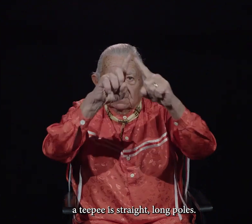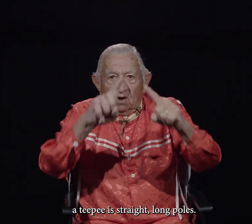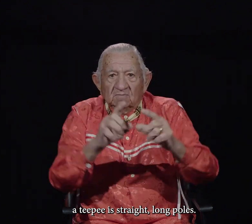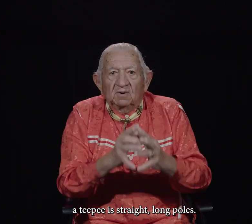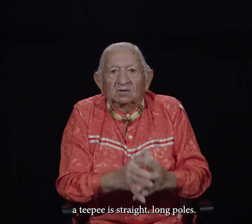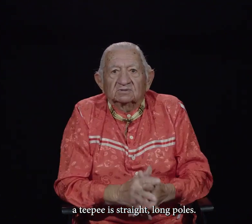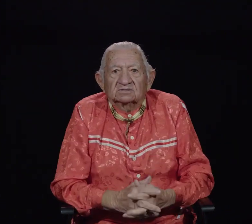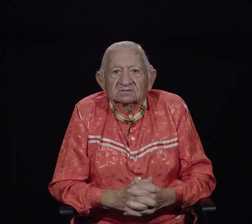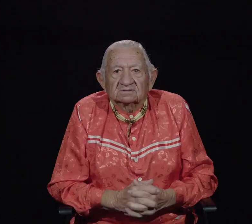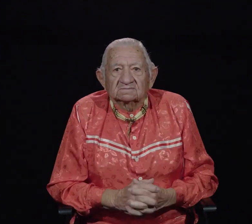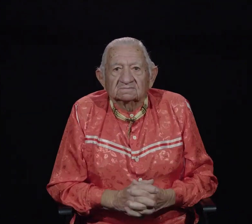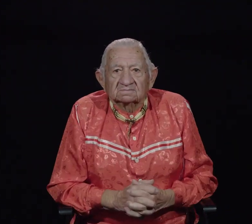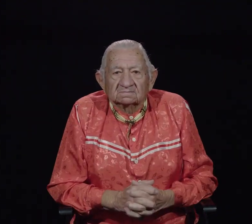long poles.